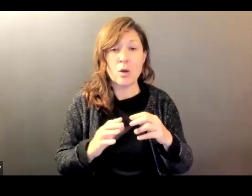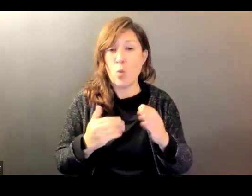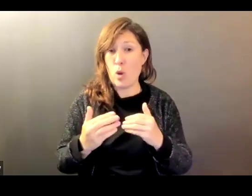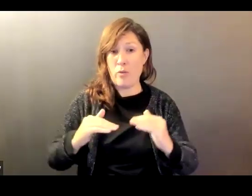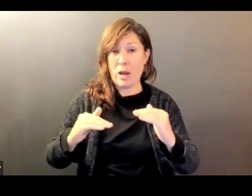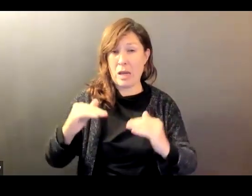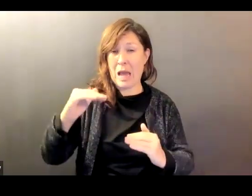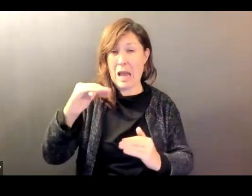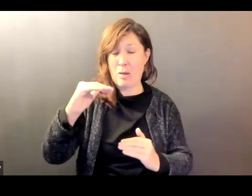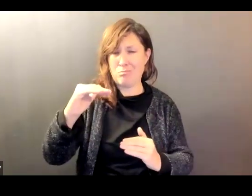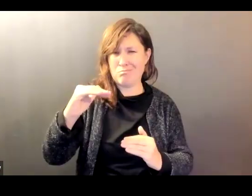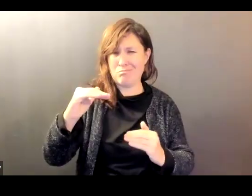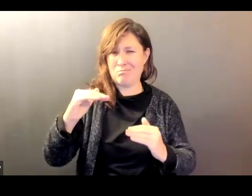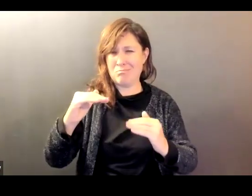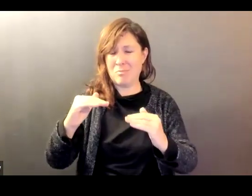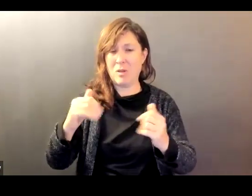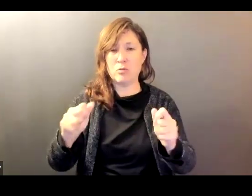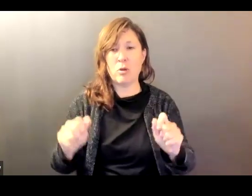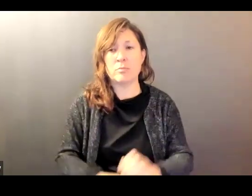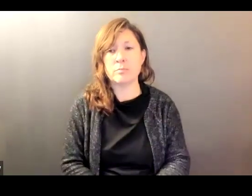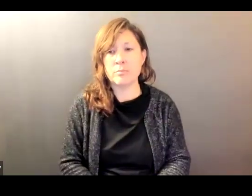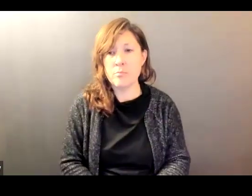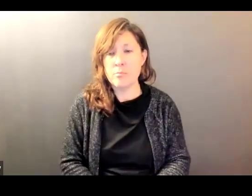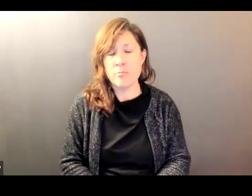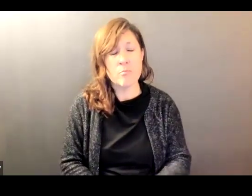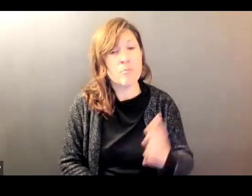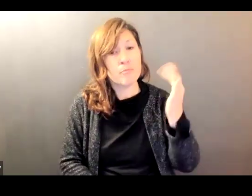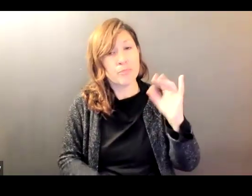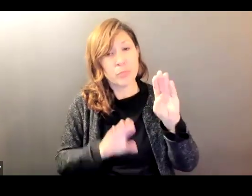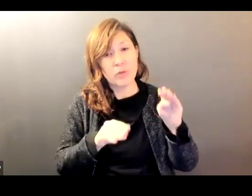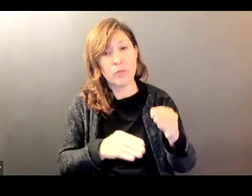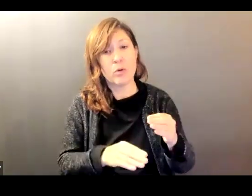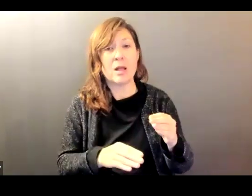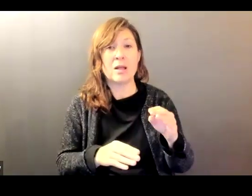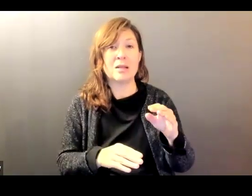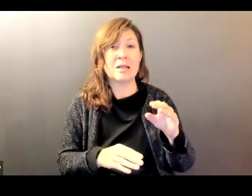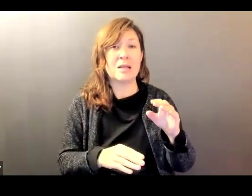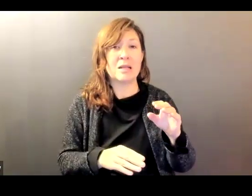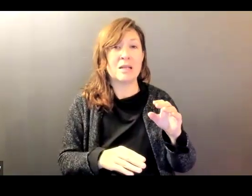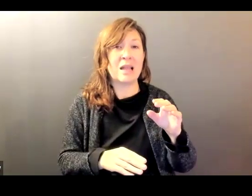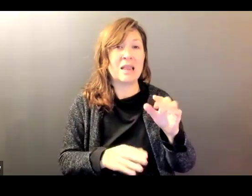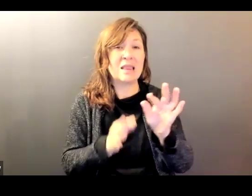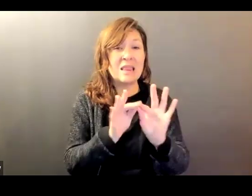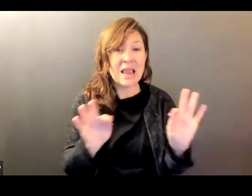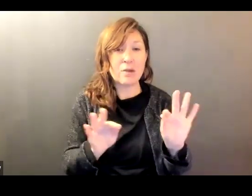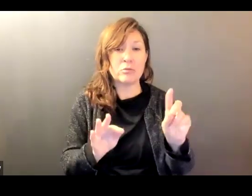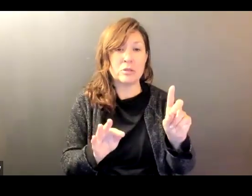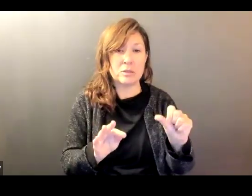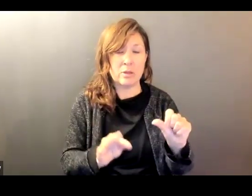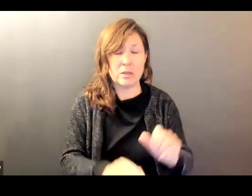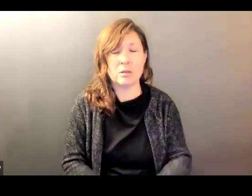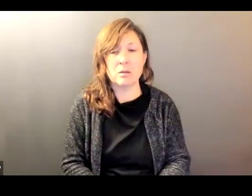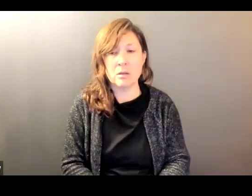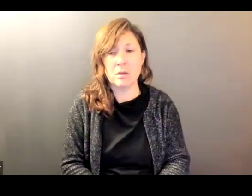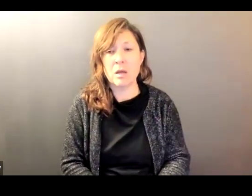students. And that's why a lot of our work is really focusing on the language-based disabilities. Each school, through our service mapping and also